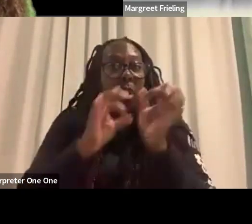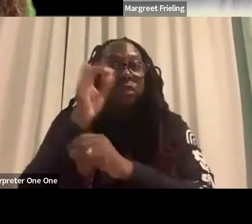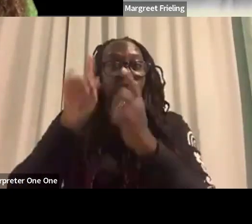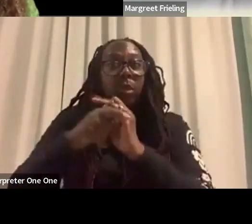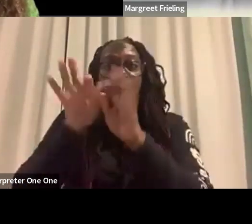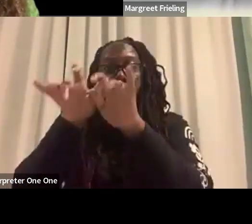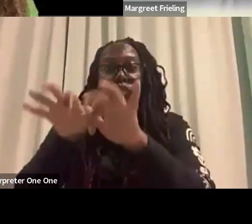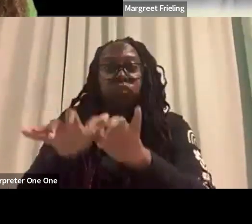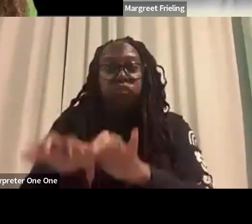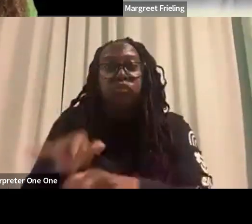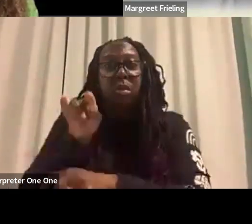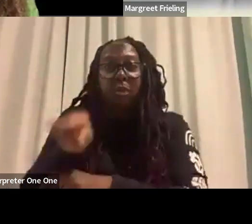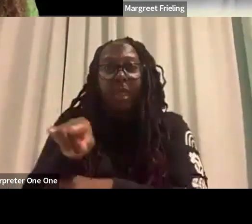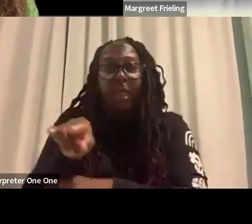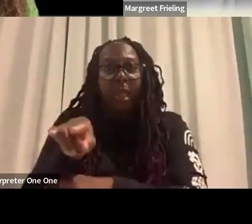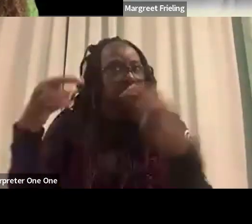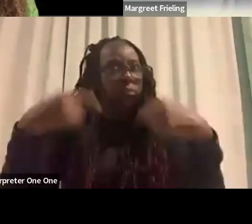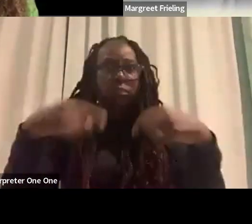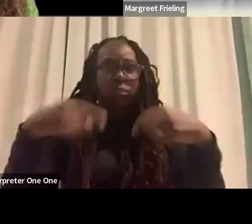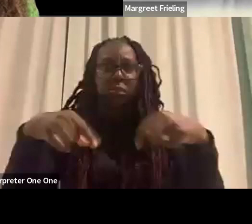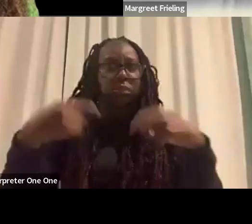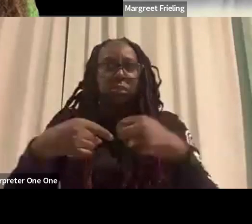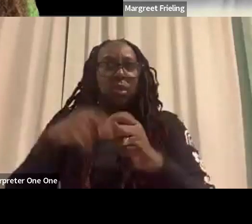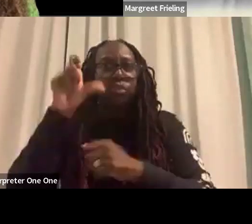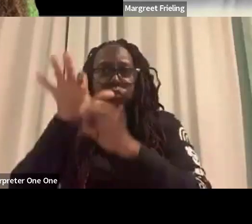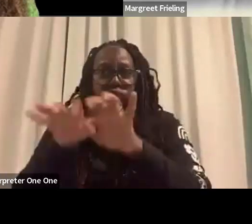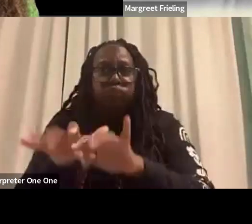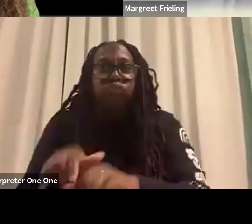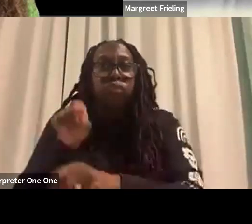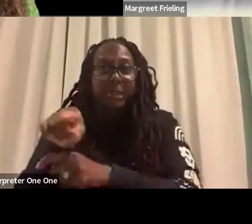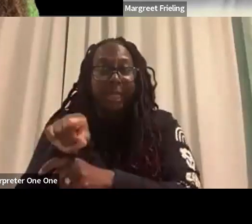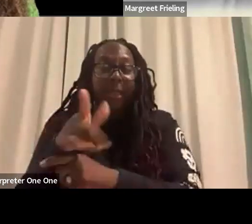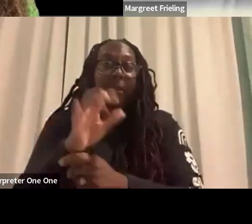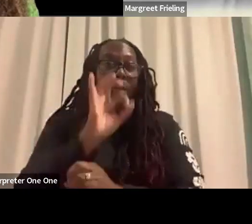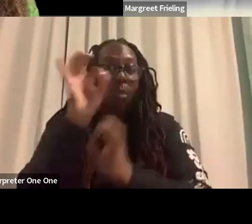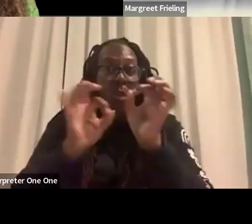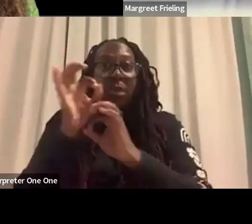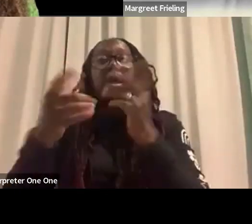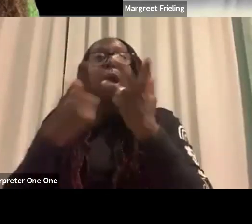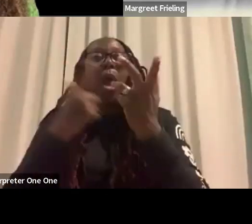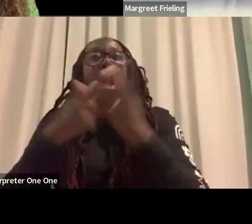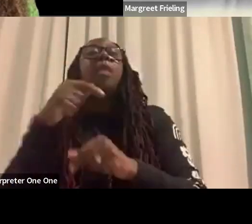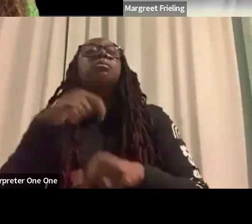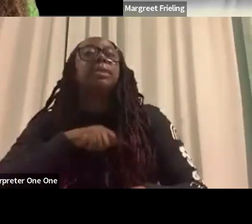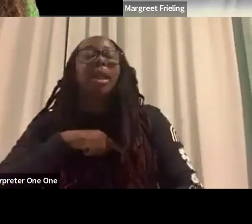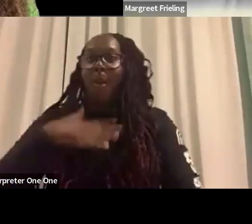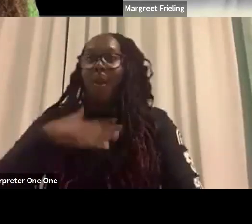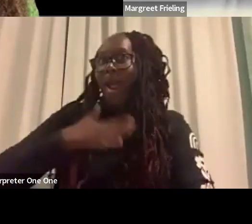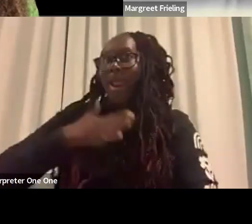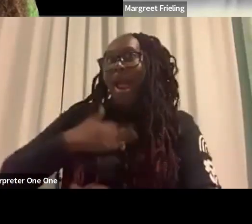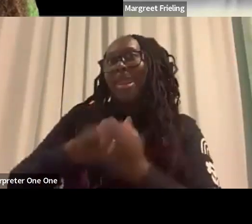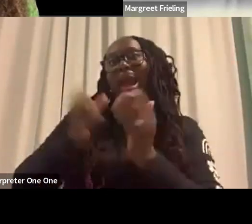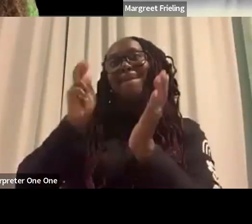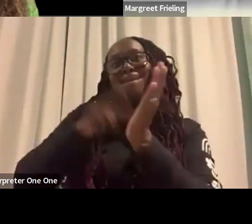chat box, please. Because once you ask those questions in the Q&A, others can also like them and upvote them, and I